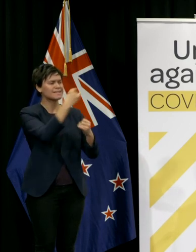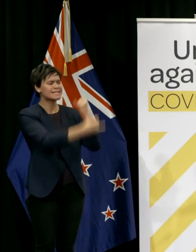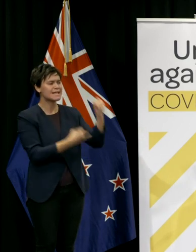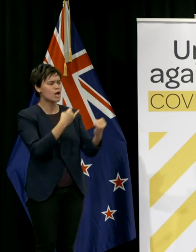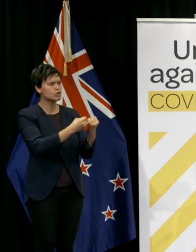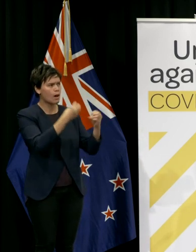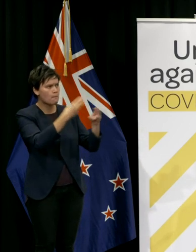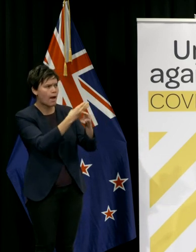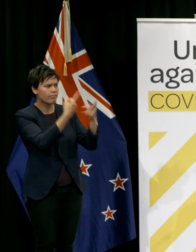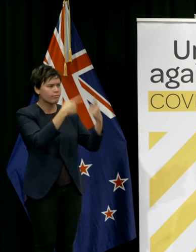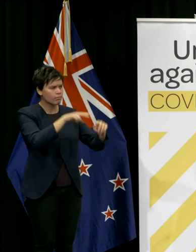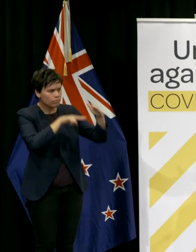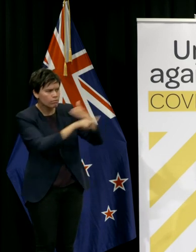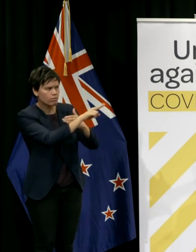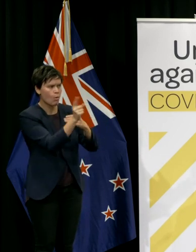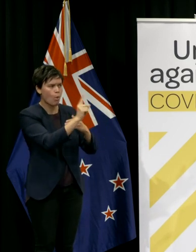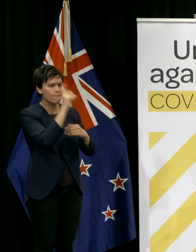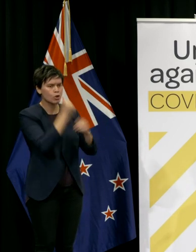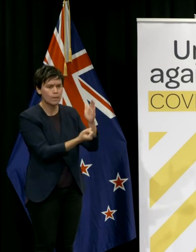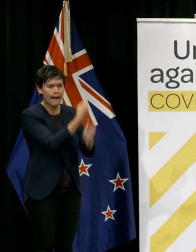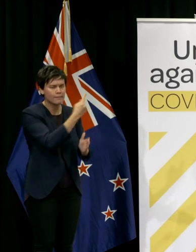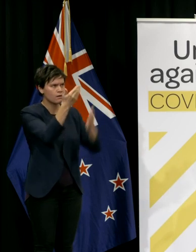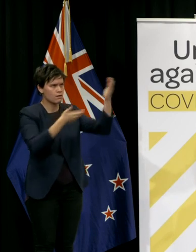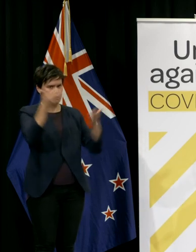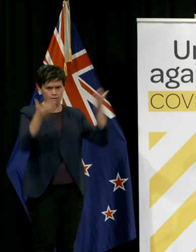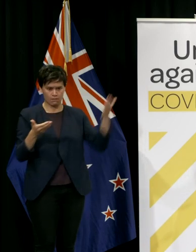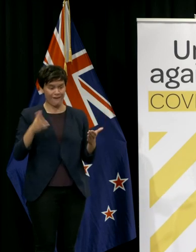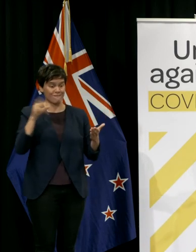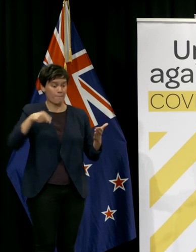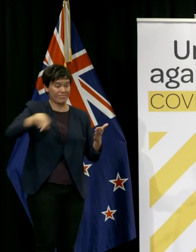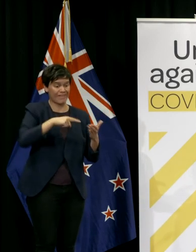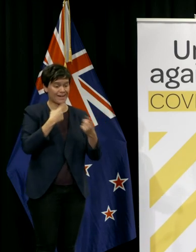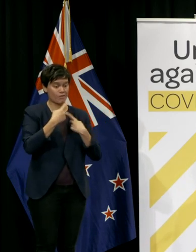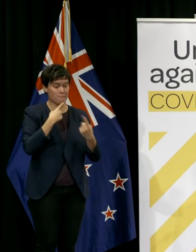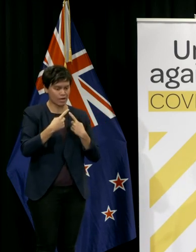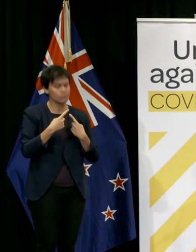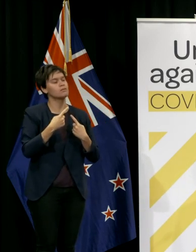of our actions to date, that is why we have taken the actions we have. We have